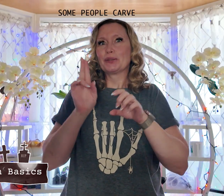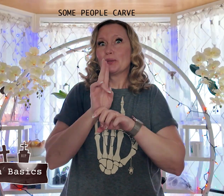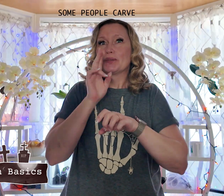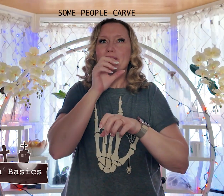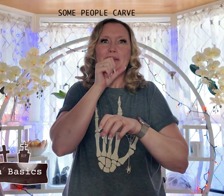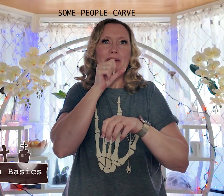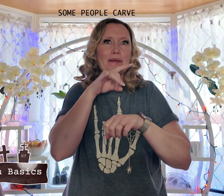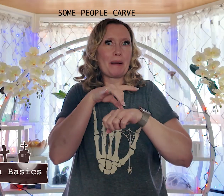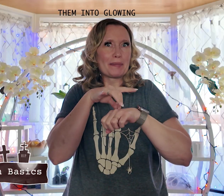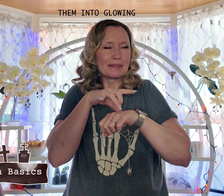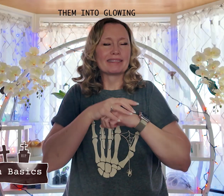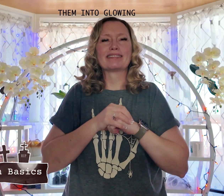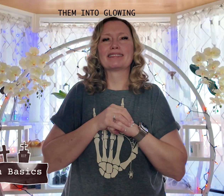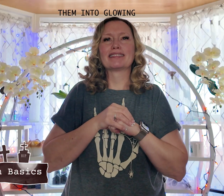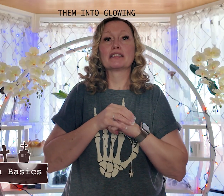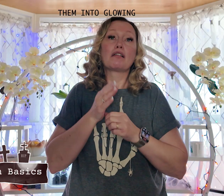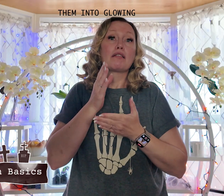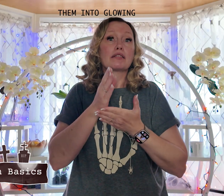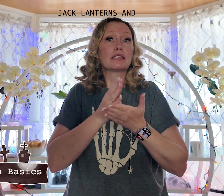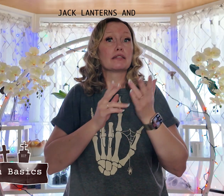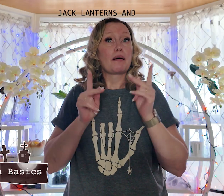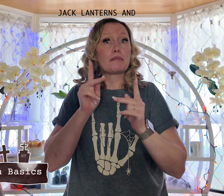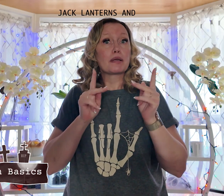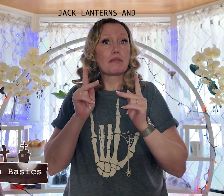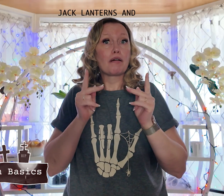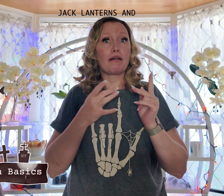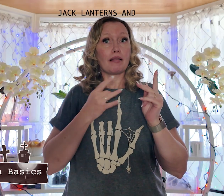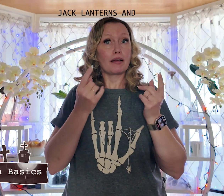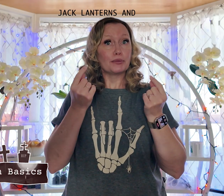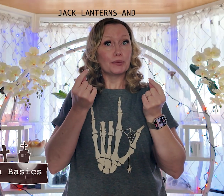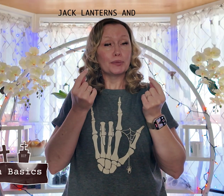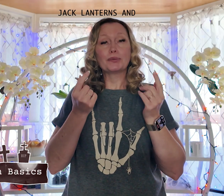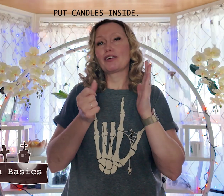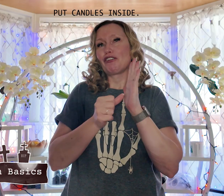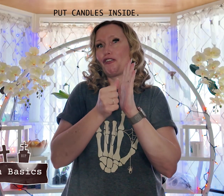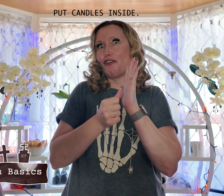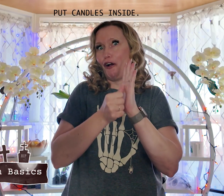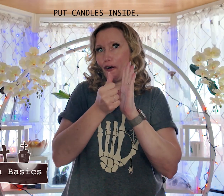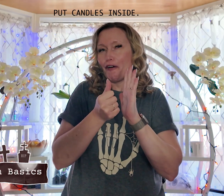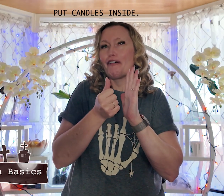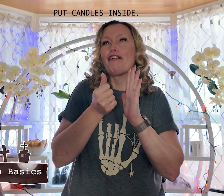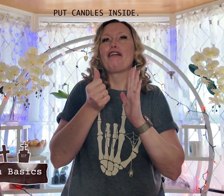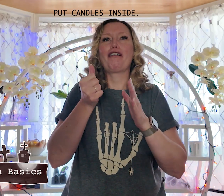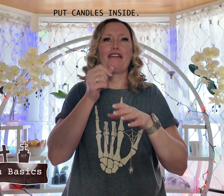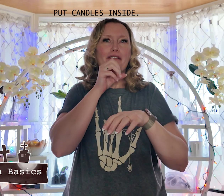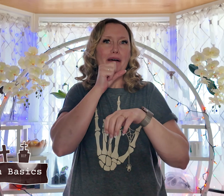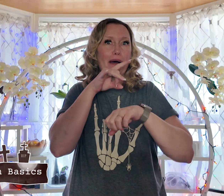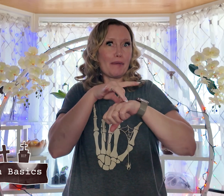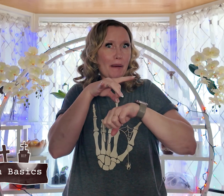Some people carve them into glowing jack-o'-lanterns and put candles inside.